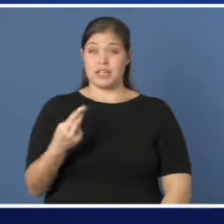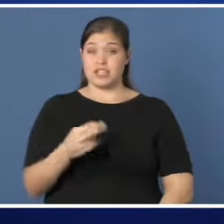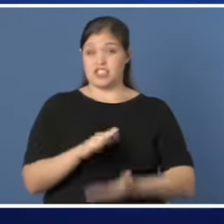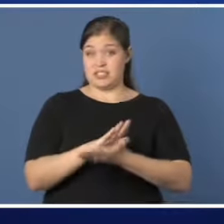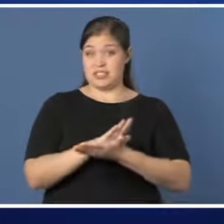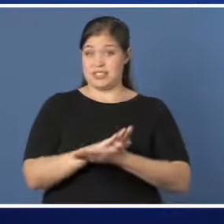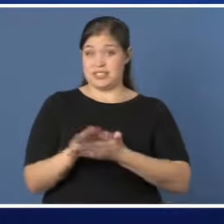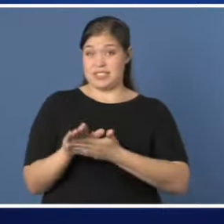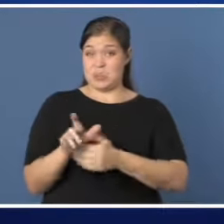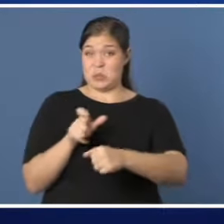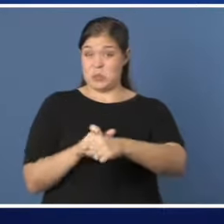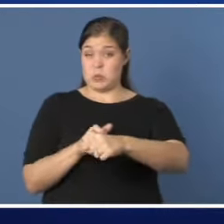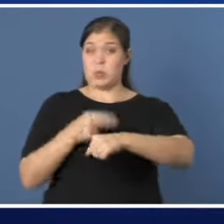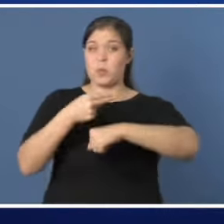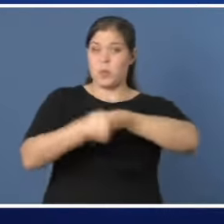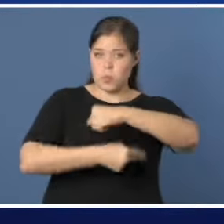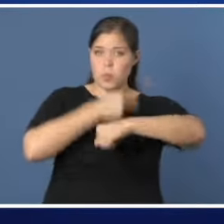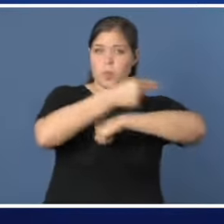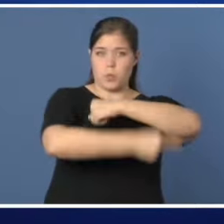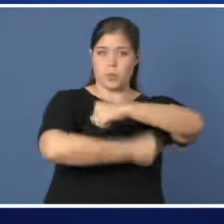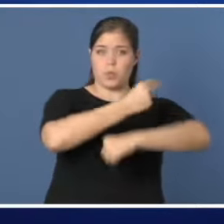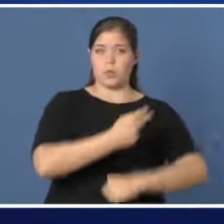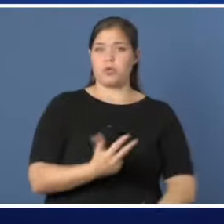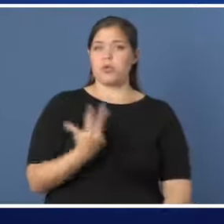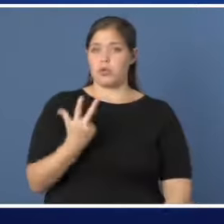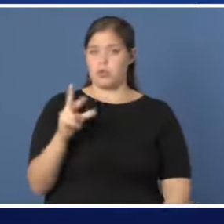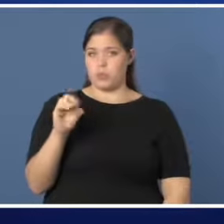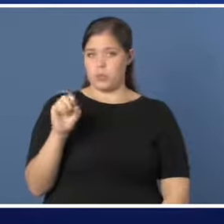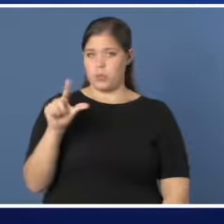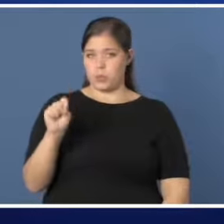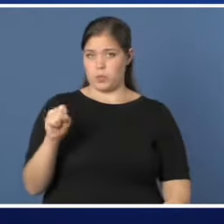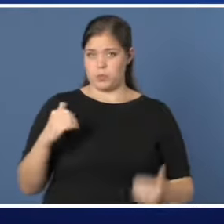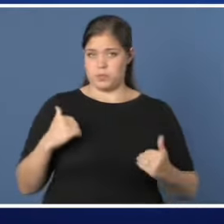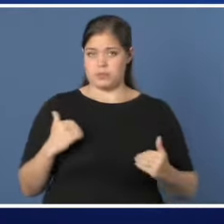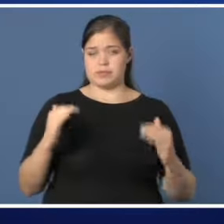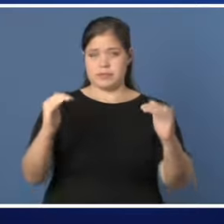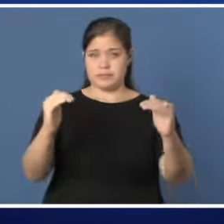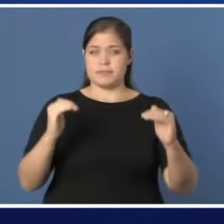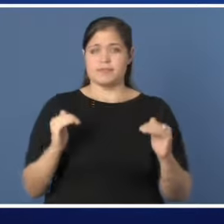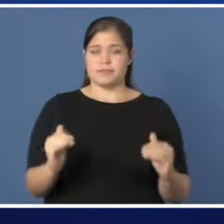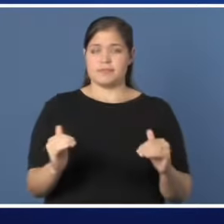3-inch sterile roller bandages, 3 rolls,